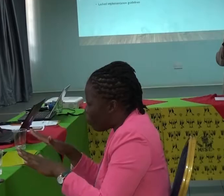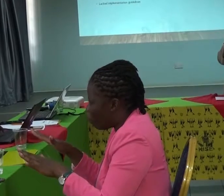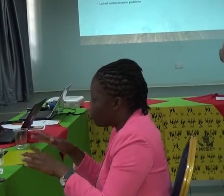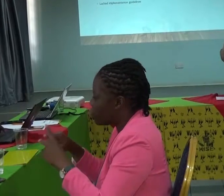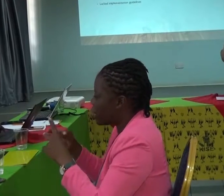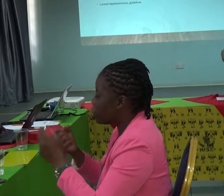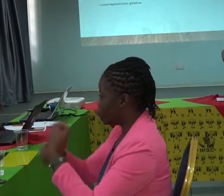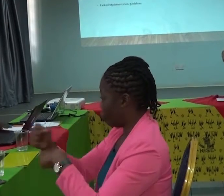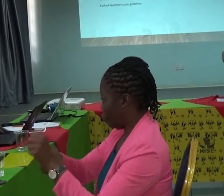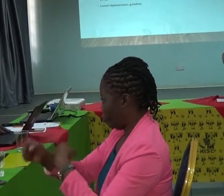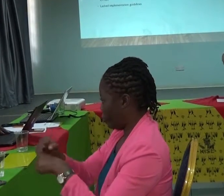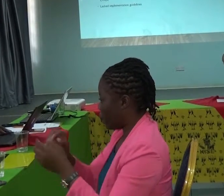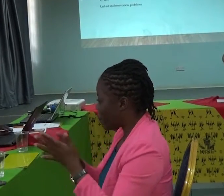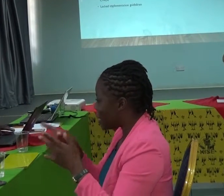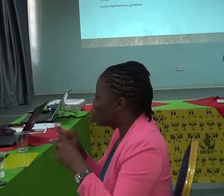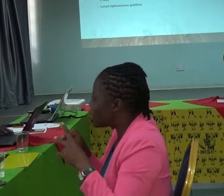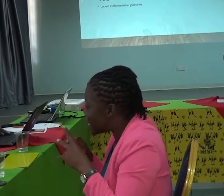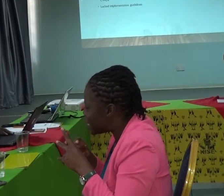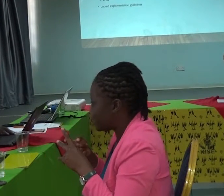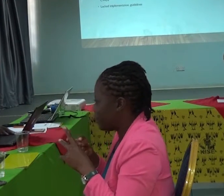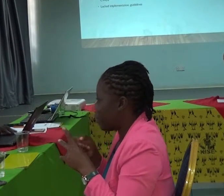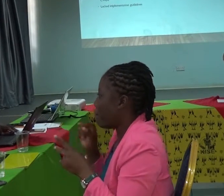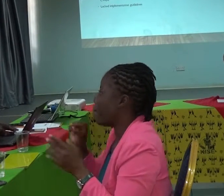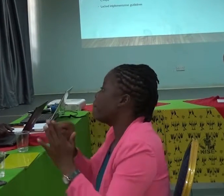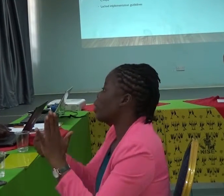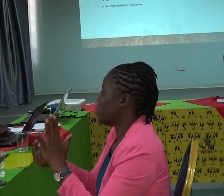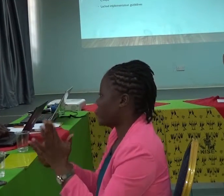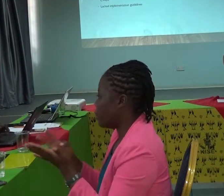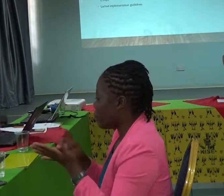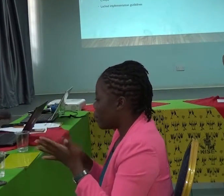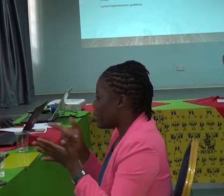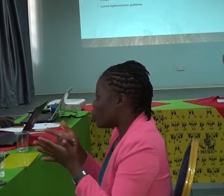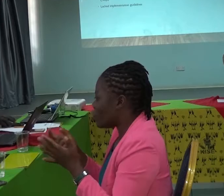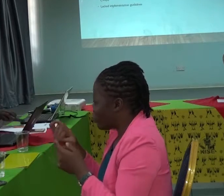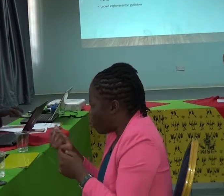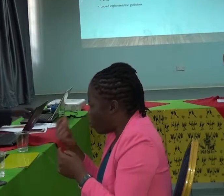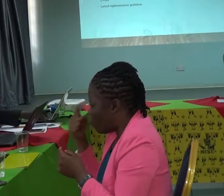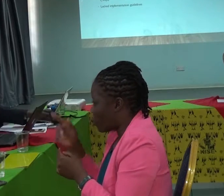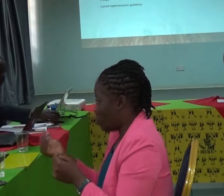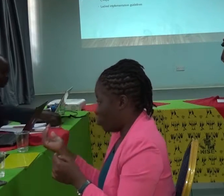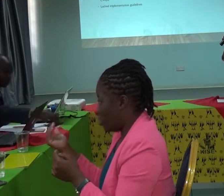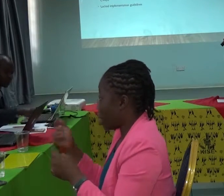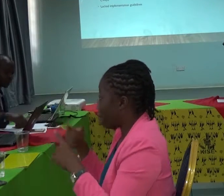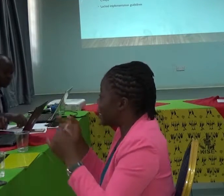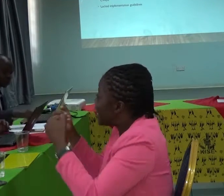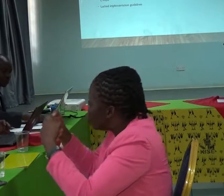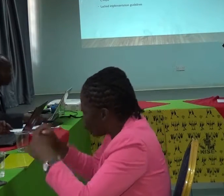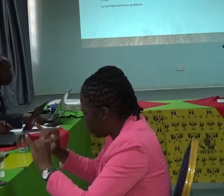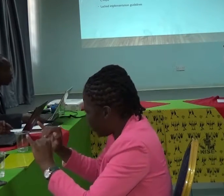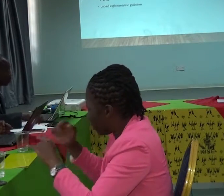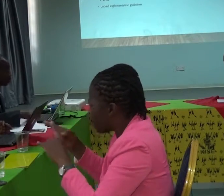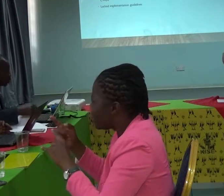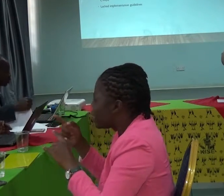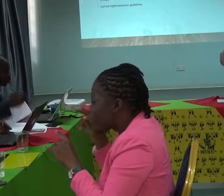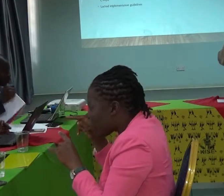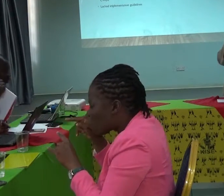disabilities. At least it was a starting point. It doesn't matter. It was a shelter for the children. But it had one